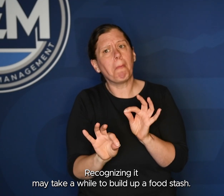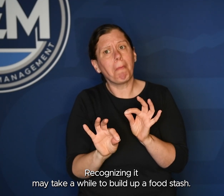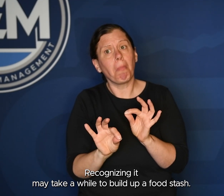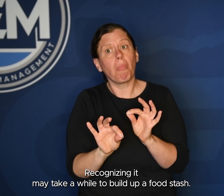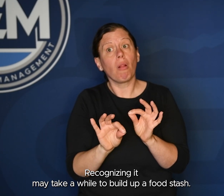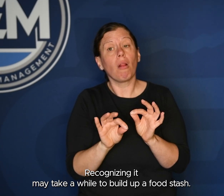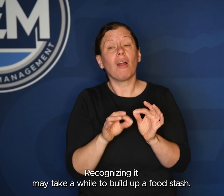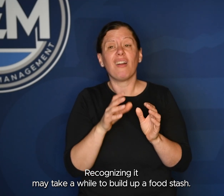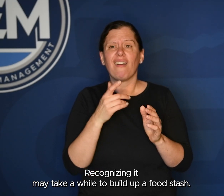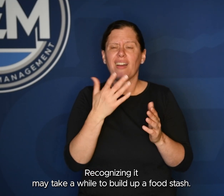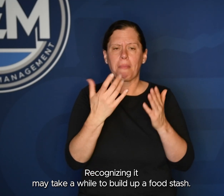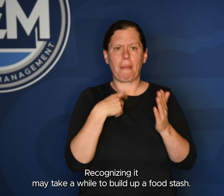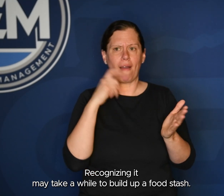to build up a food stash.